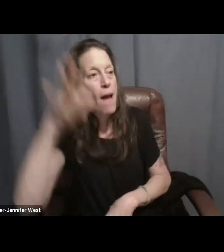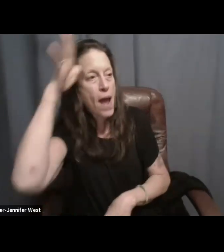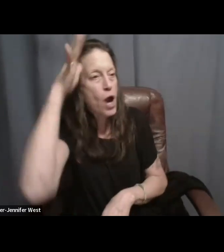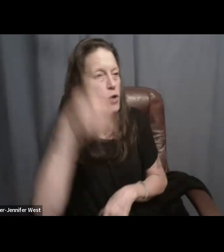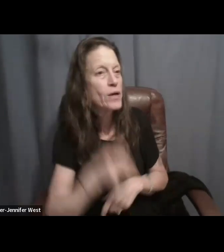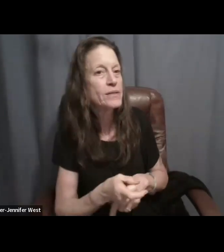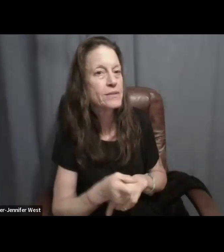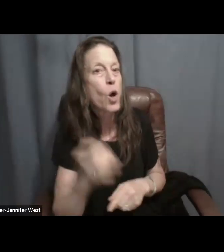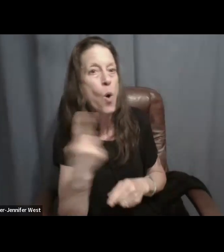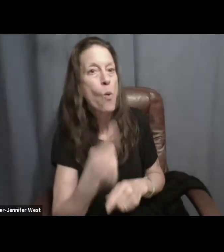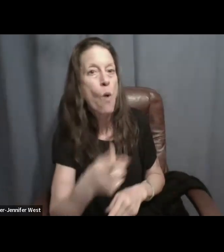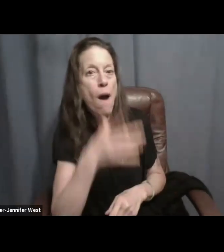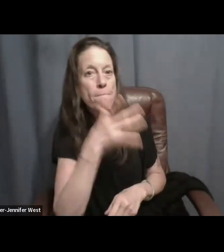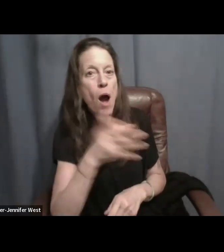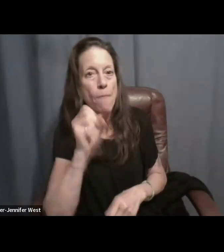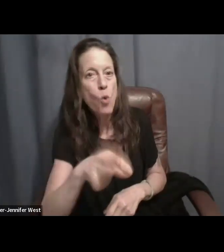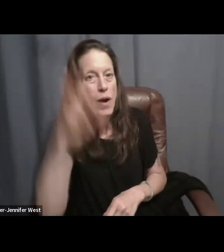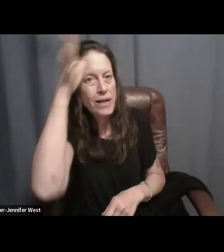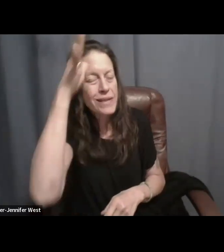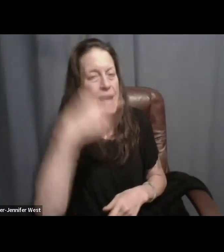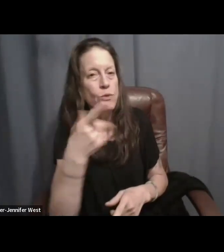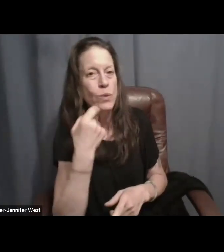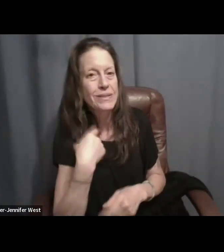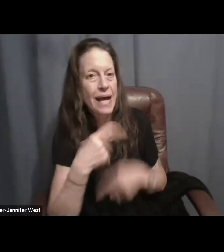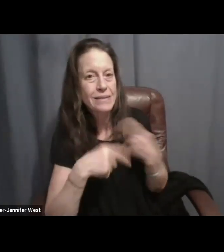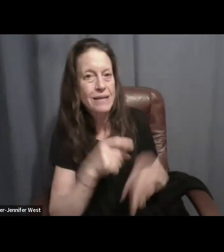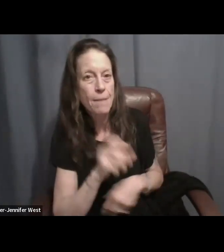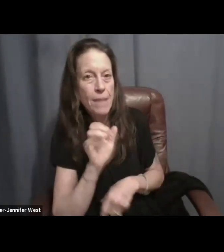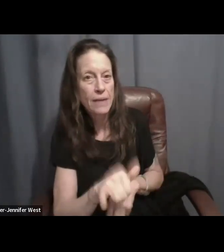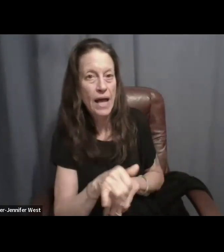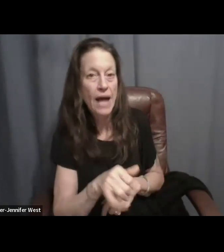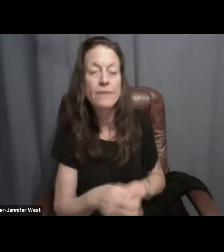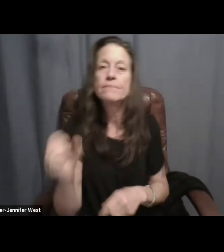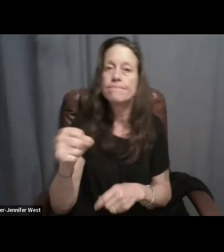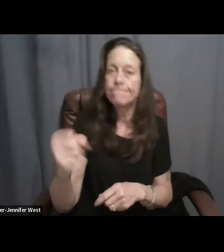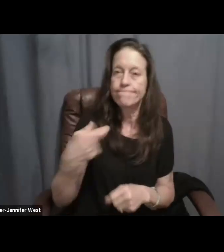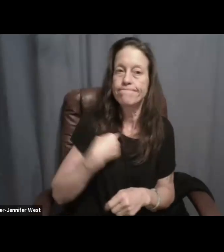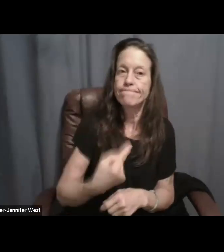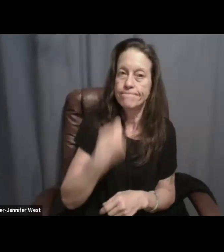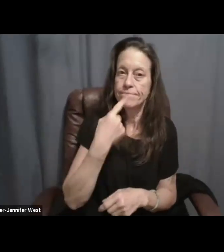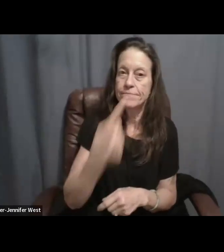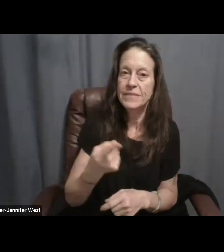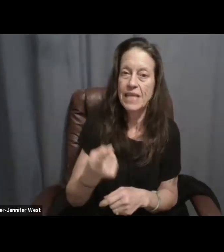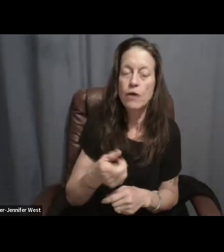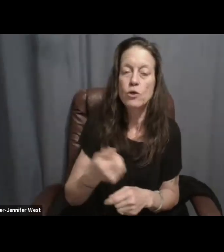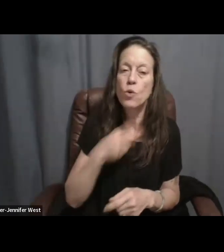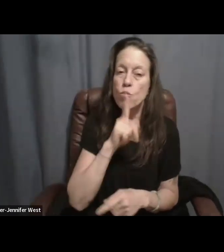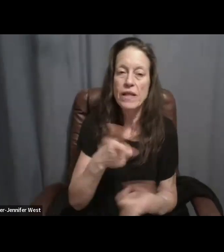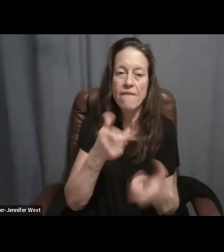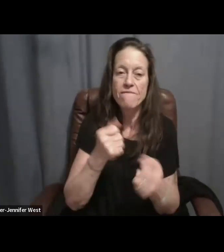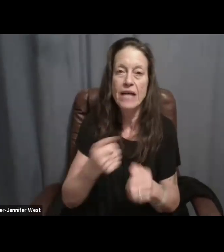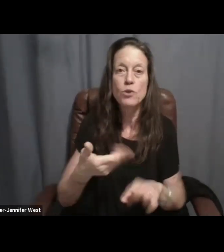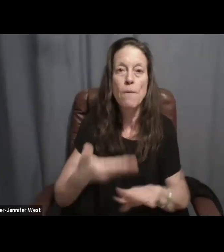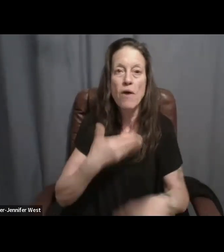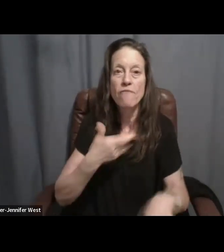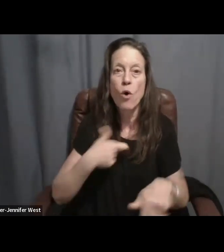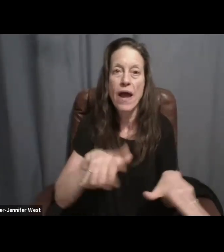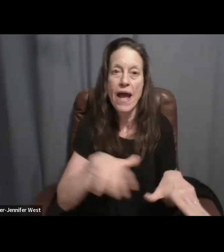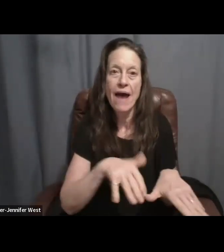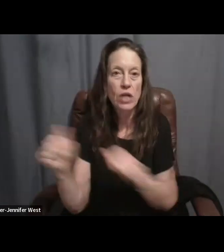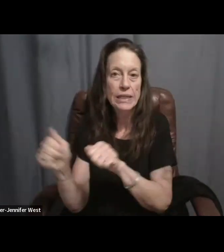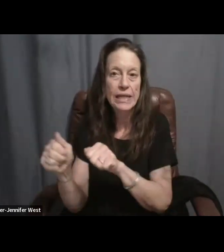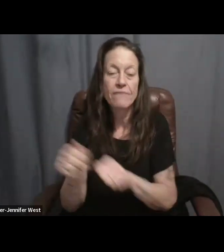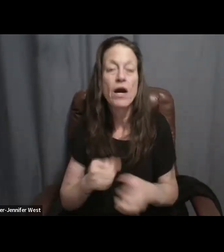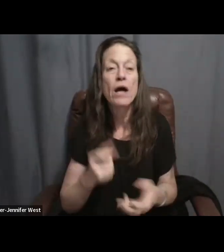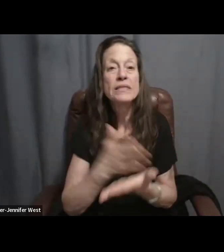Mhm. Um, Yeah, I'll tell you what some of the things real quick for you, and I'll let everybody move on. Some of the